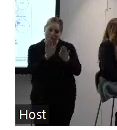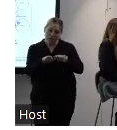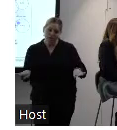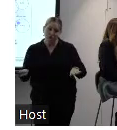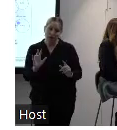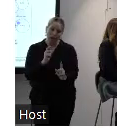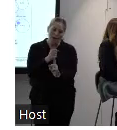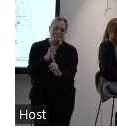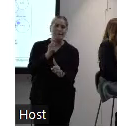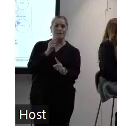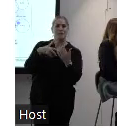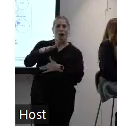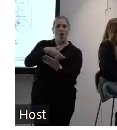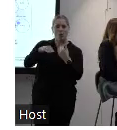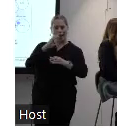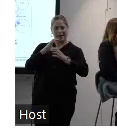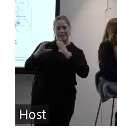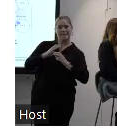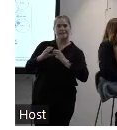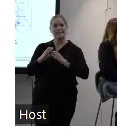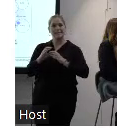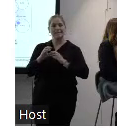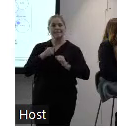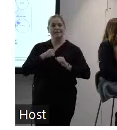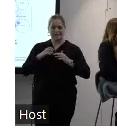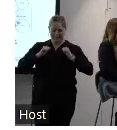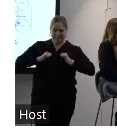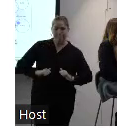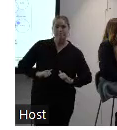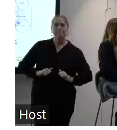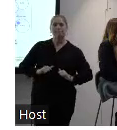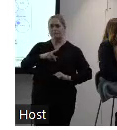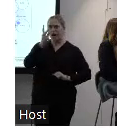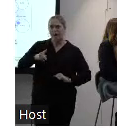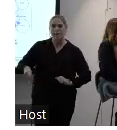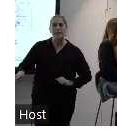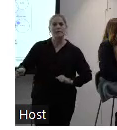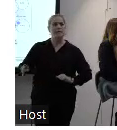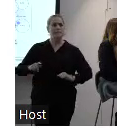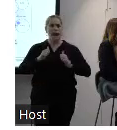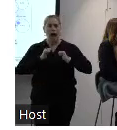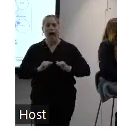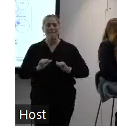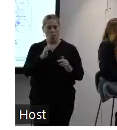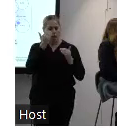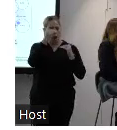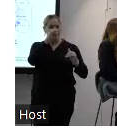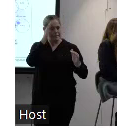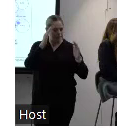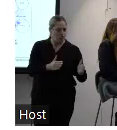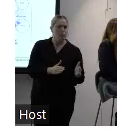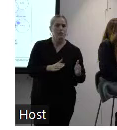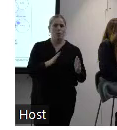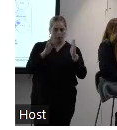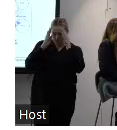cognitive deficits, intellectual disability, repetitive movements and behaviors, or restricted interests. It's also really